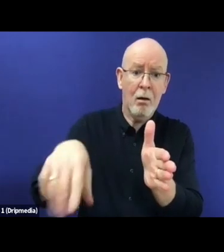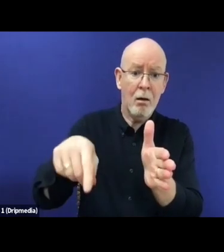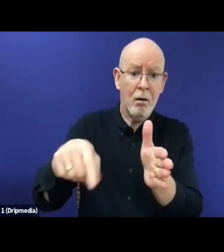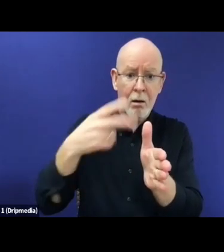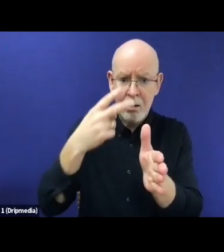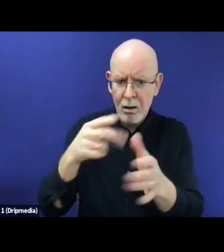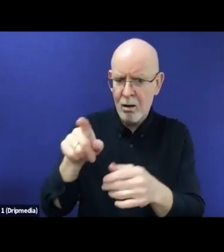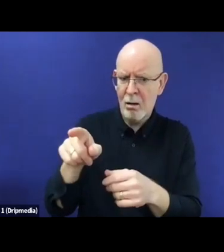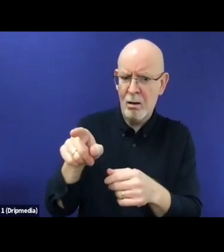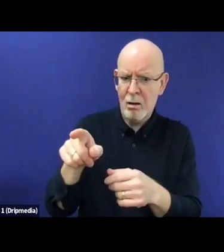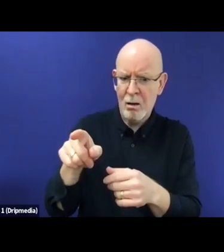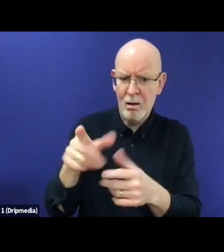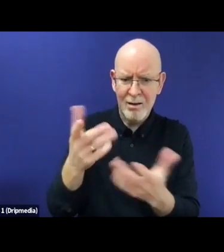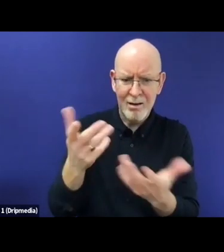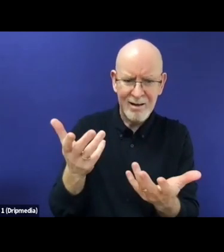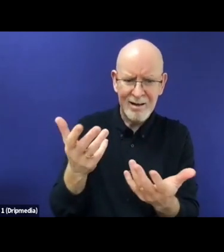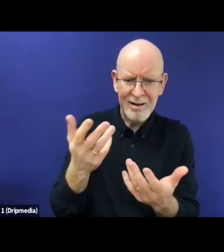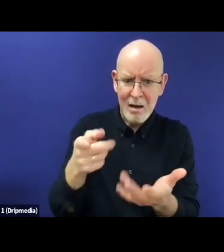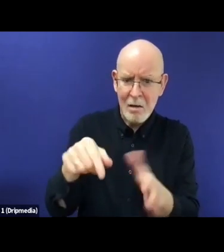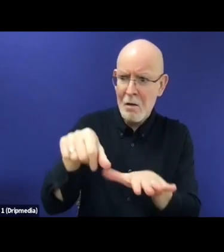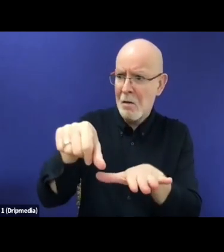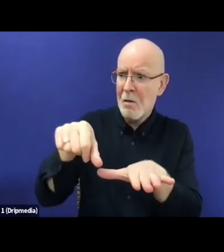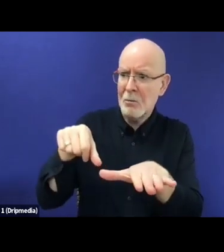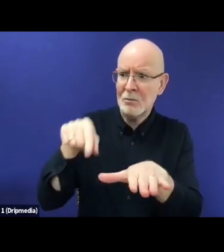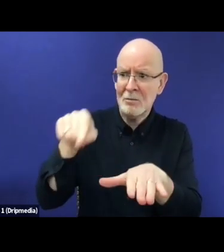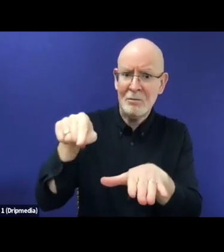say, education not only in the directions of